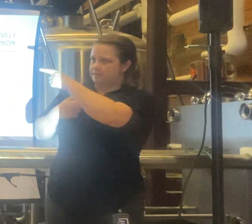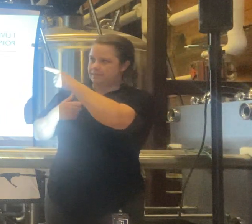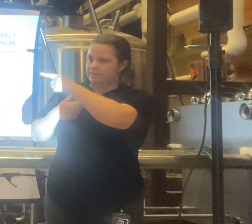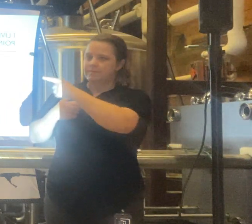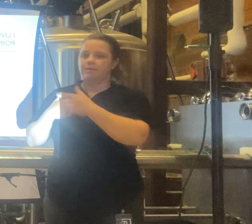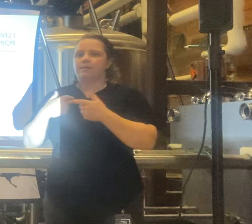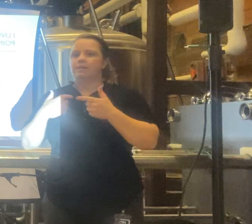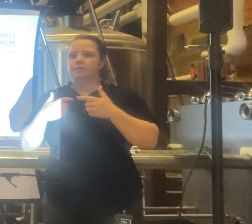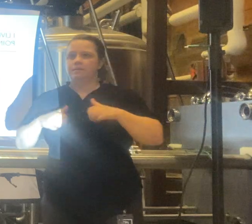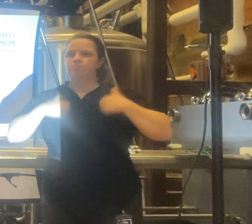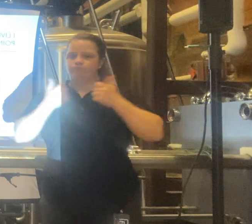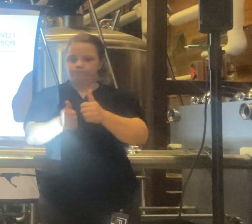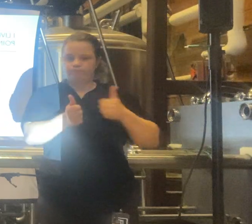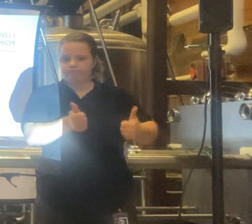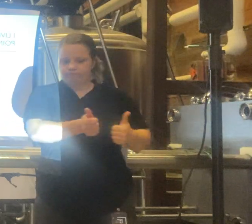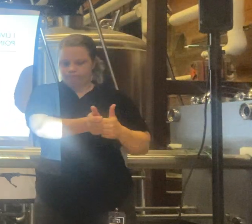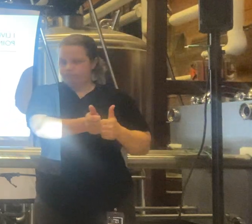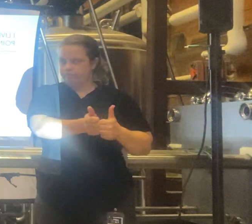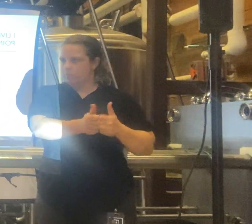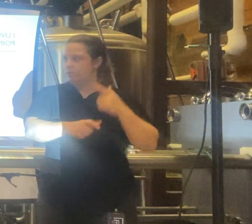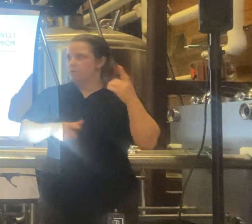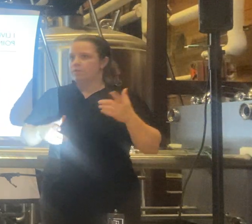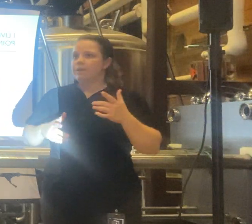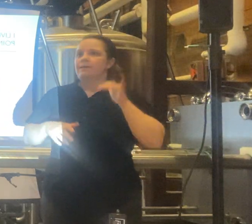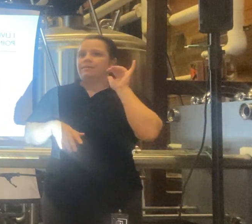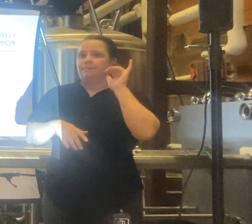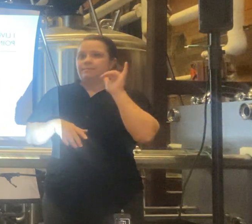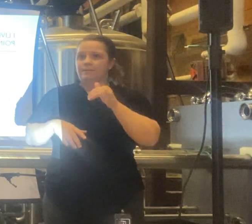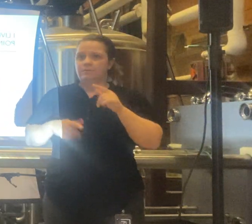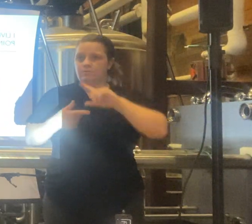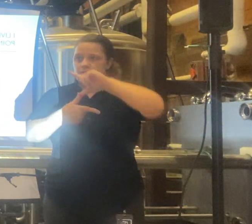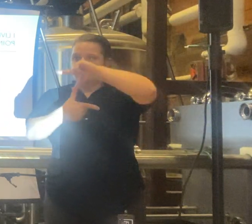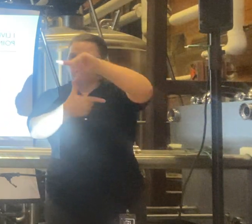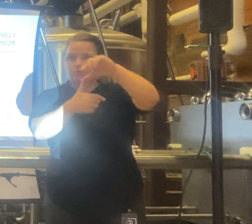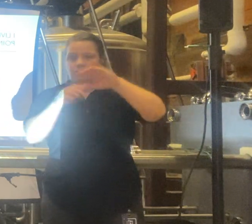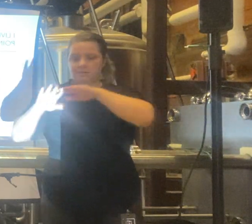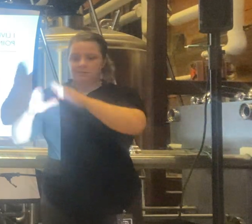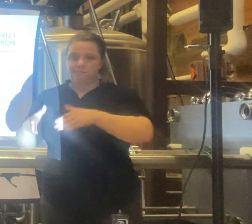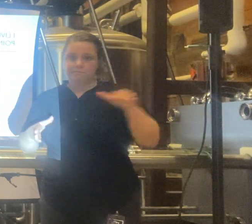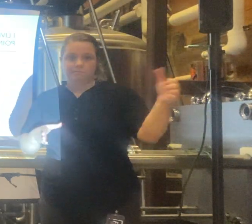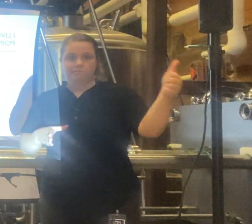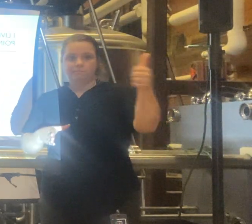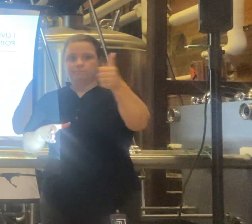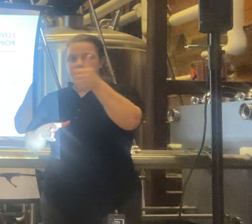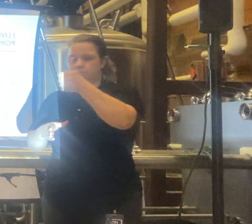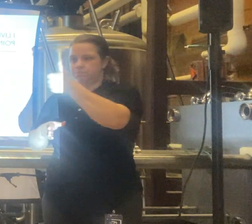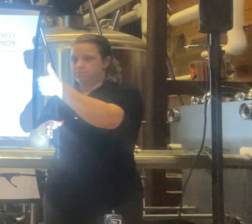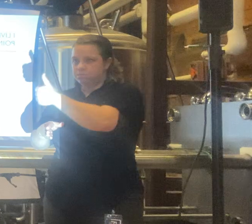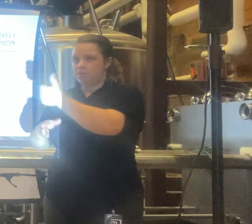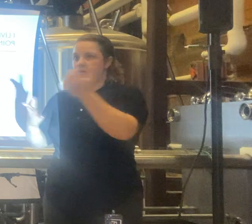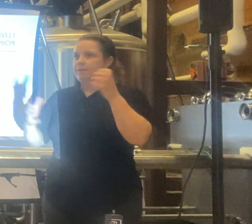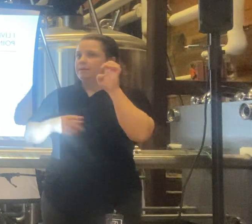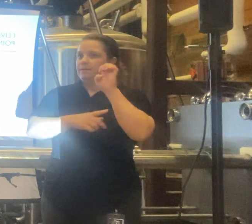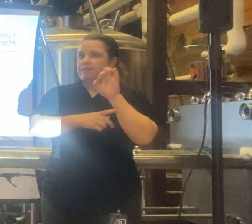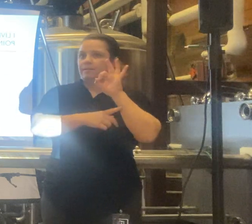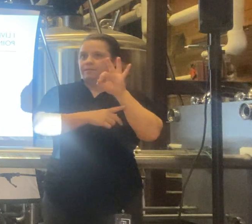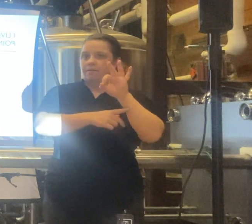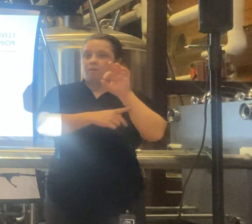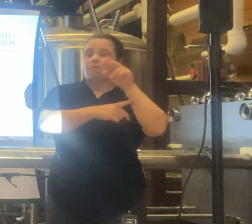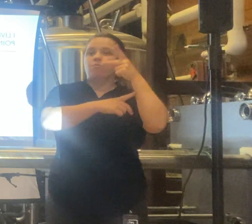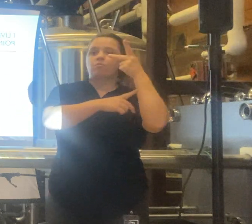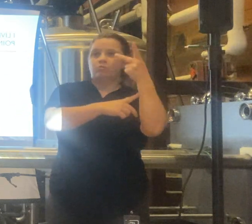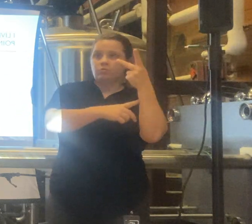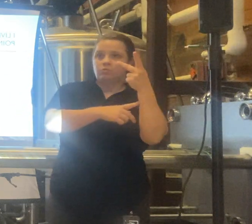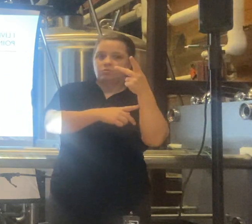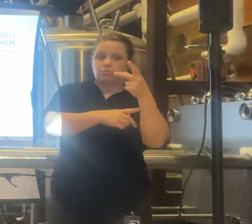we got the full brunt of the tornado coming right over the top of us. So it was quite loud. It was an EF2, and it touched down just behind Belton